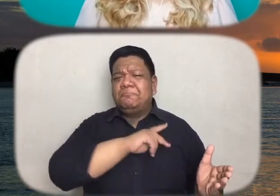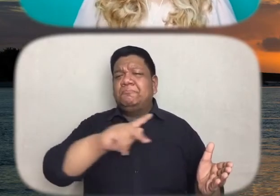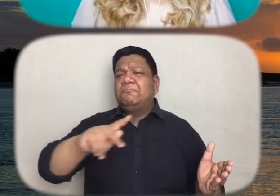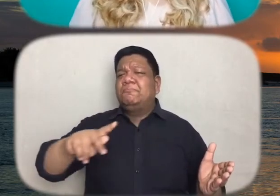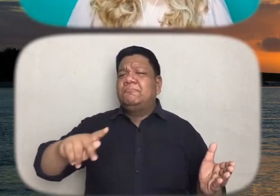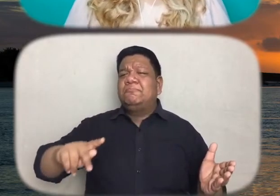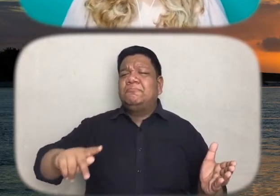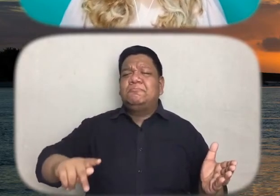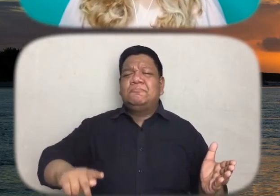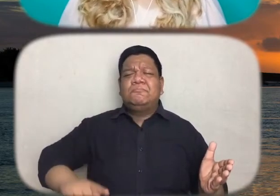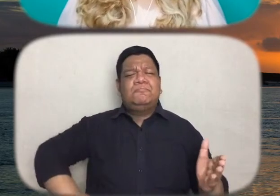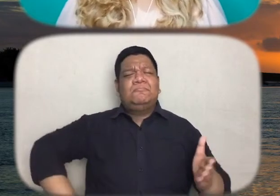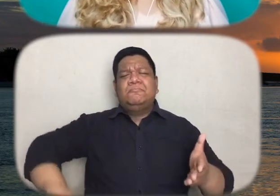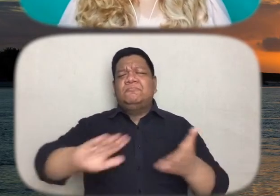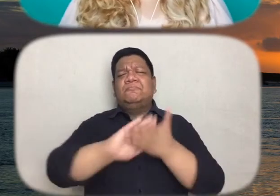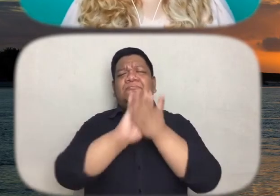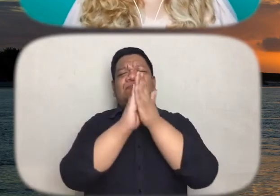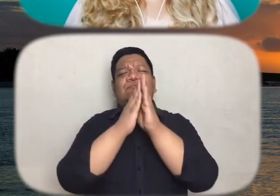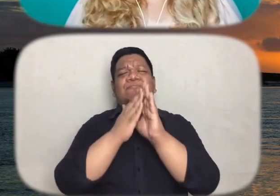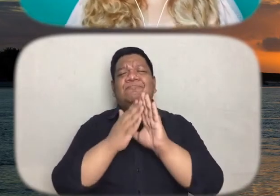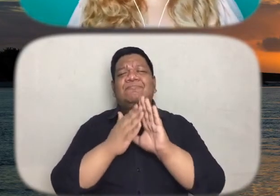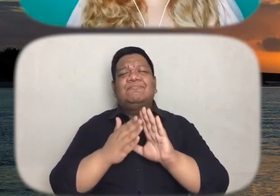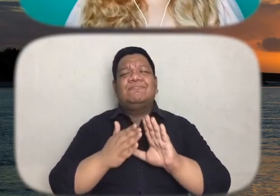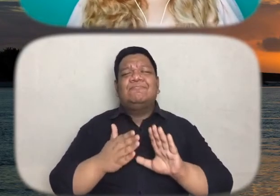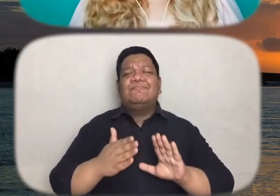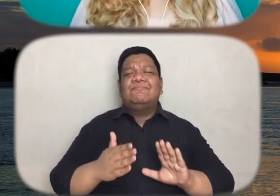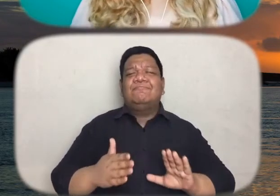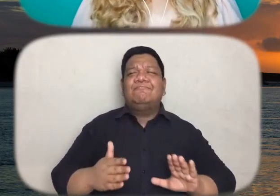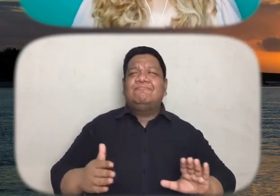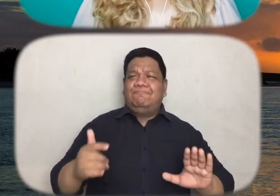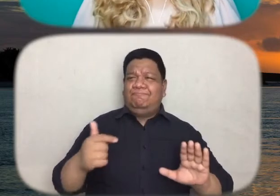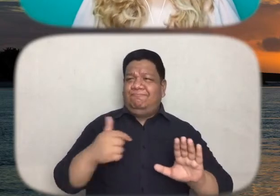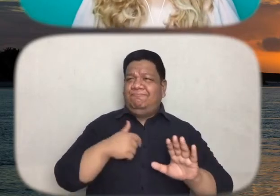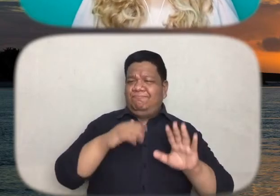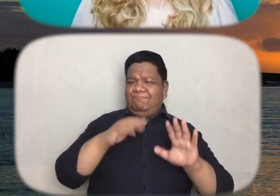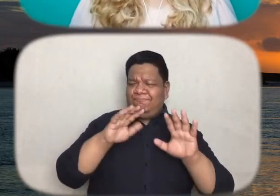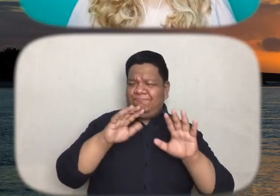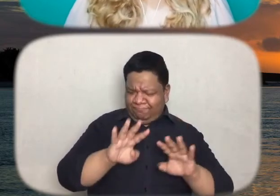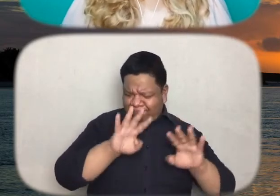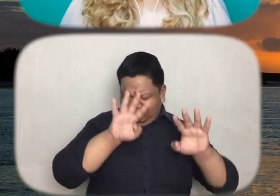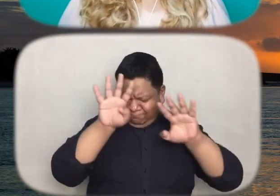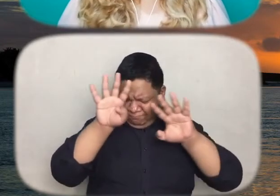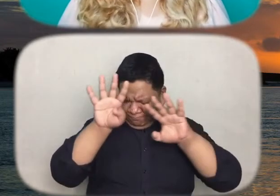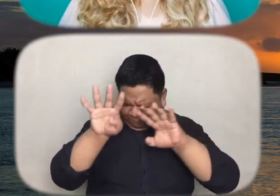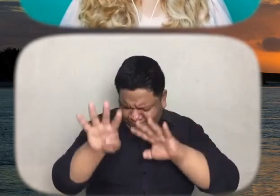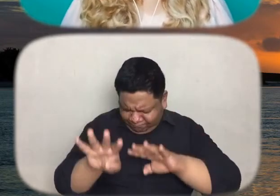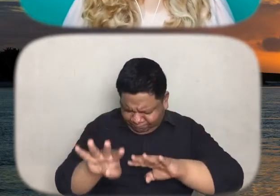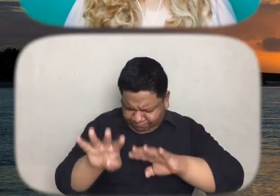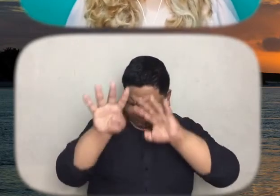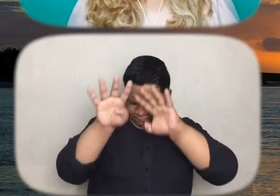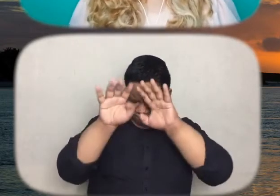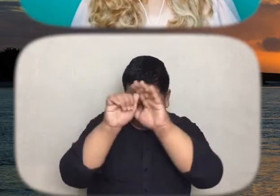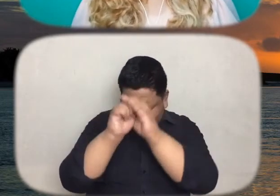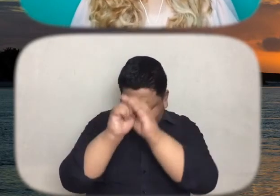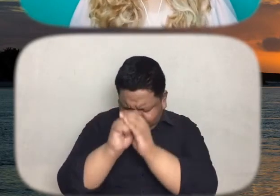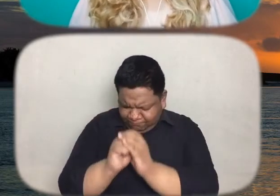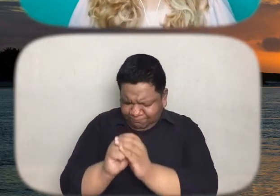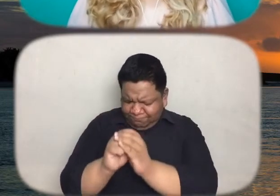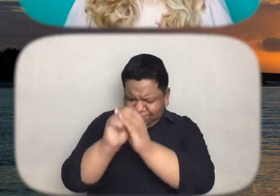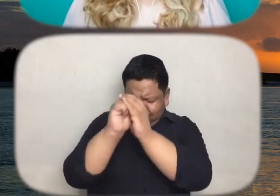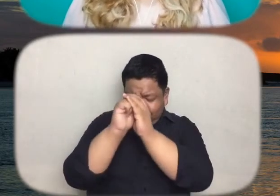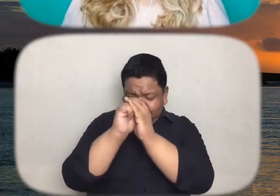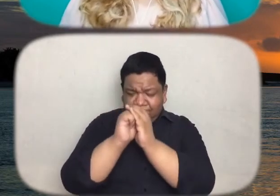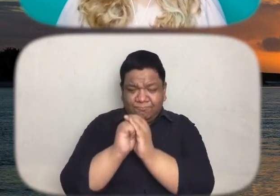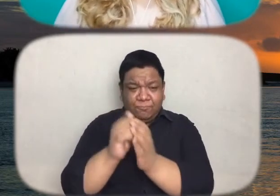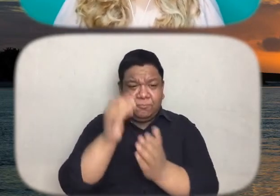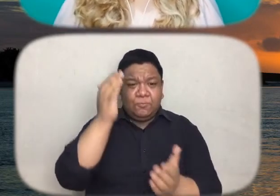my Prince of Peace, and I worship you